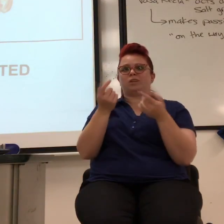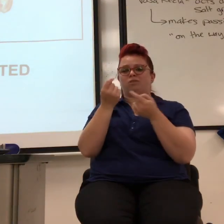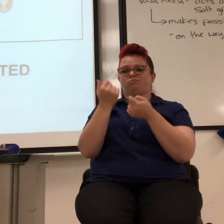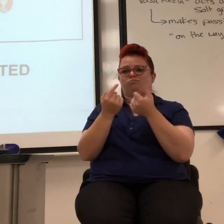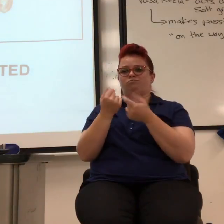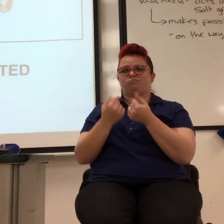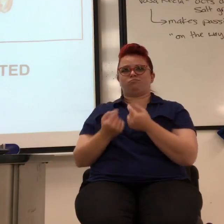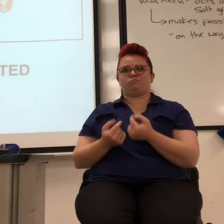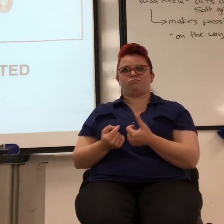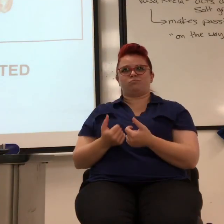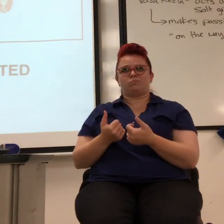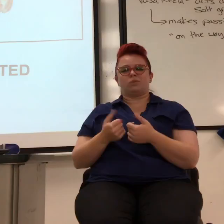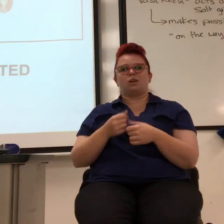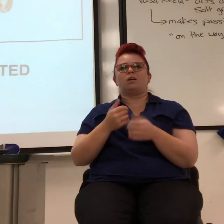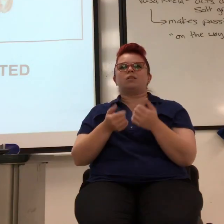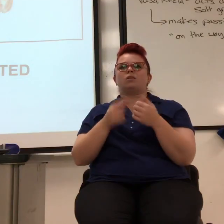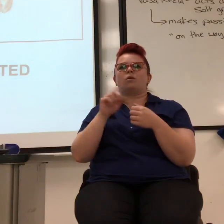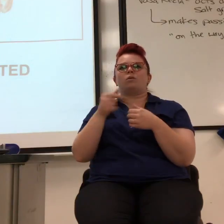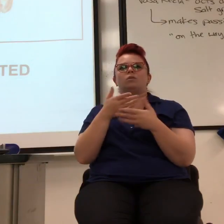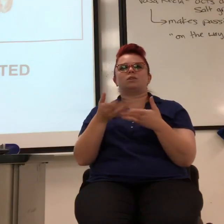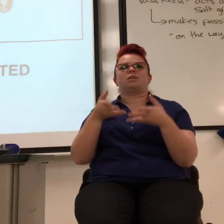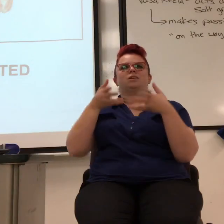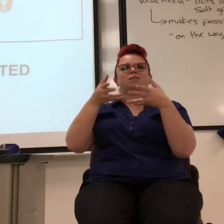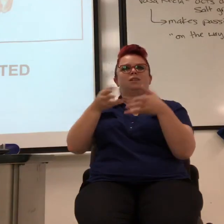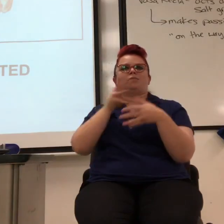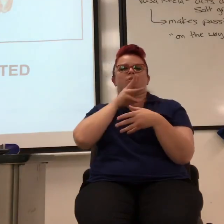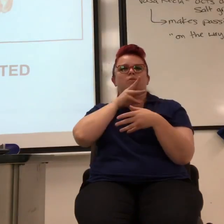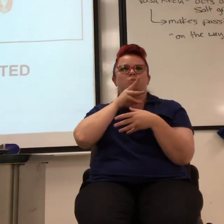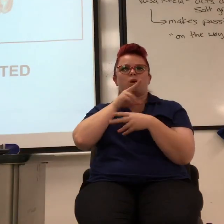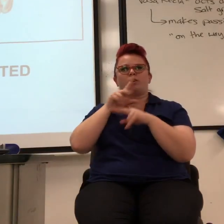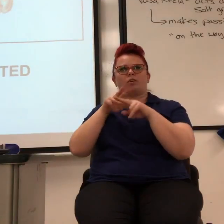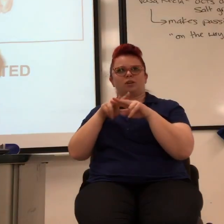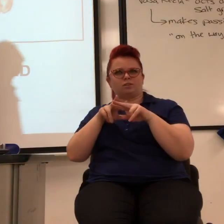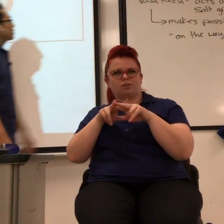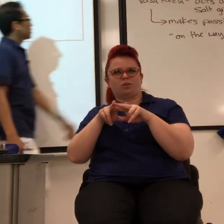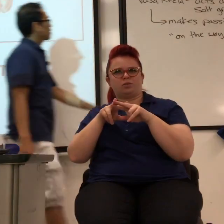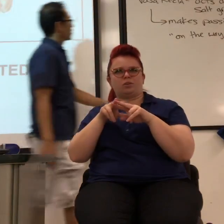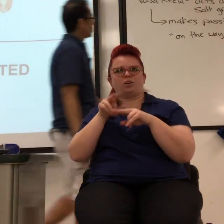thing that's left is a little bit of water and salt. And the question is, do you want it?